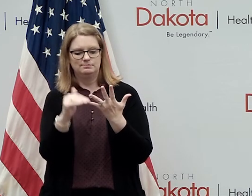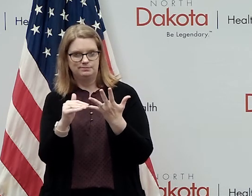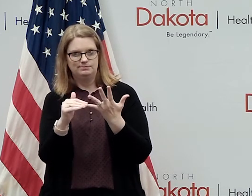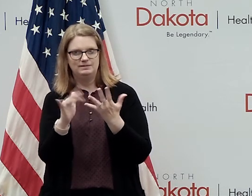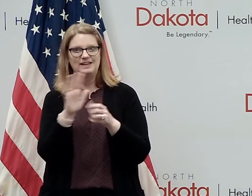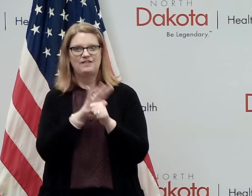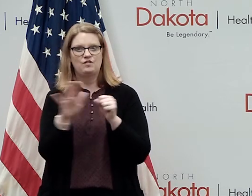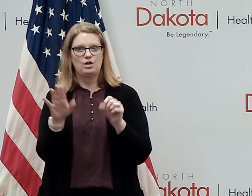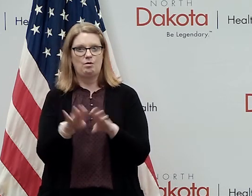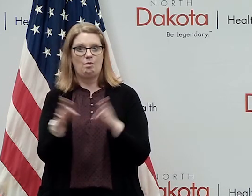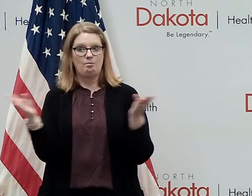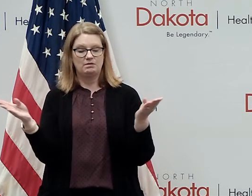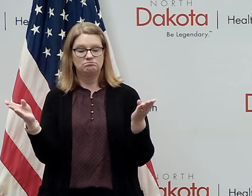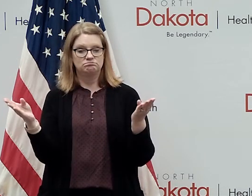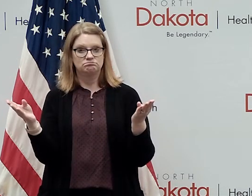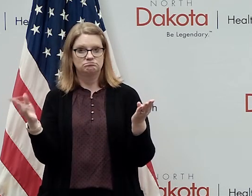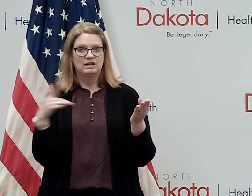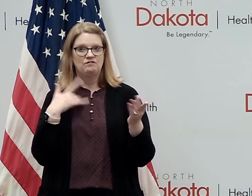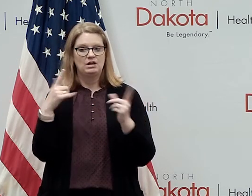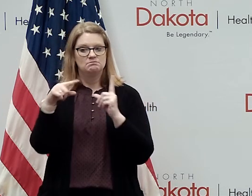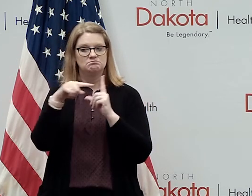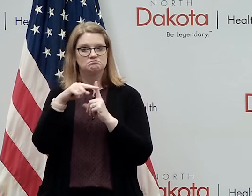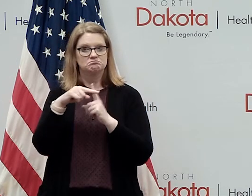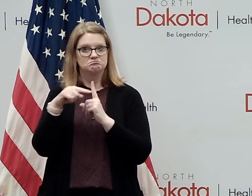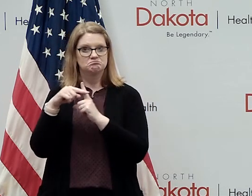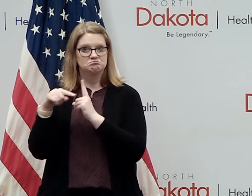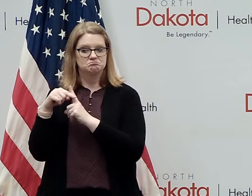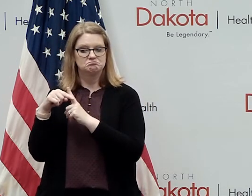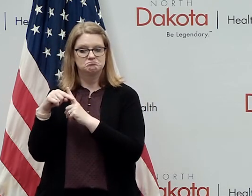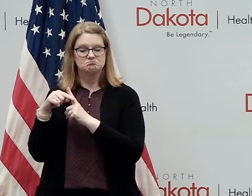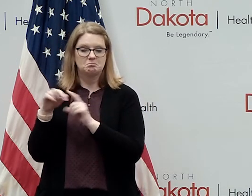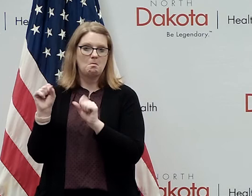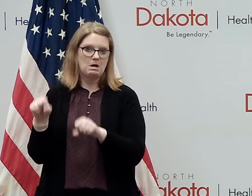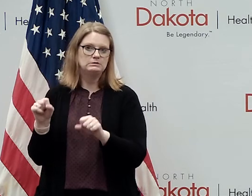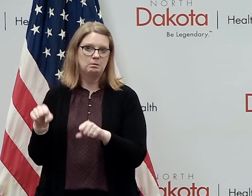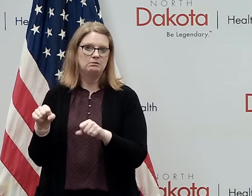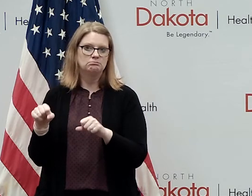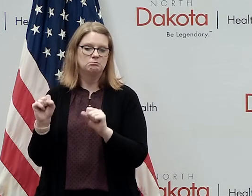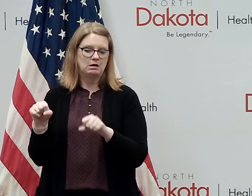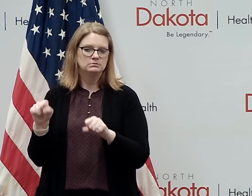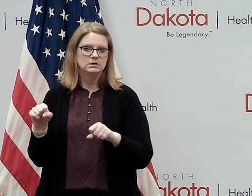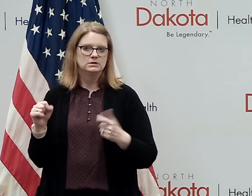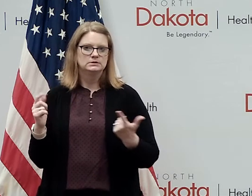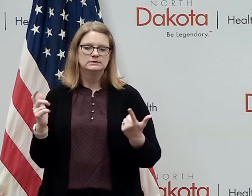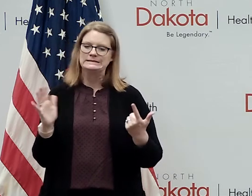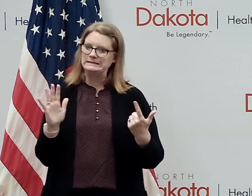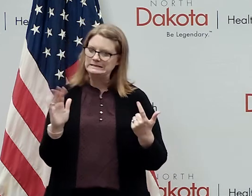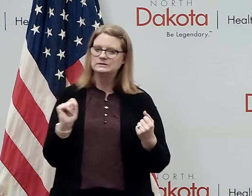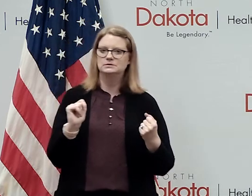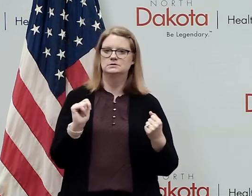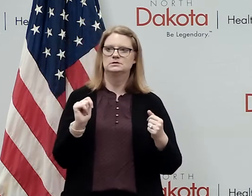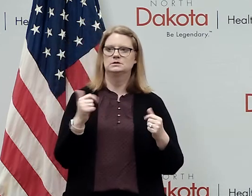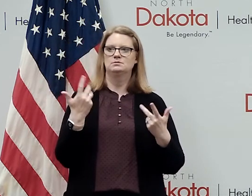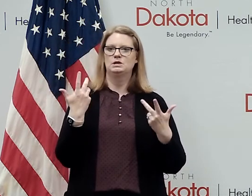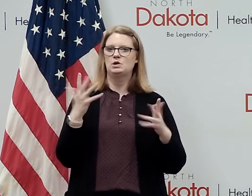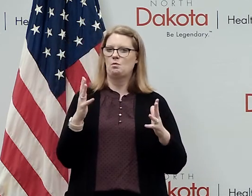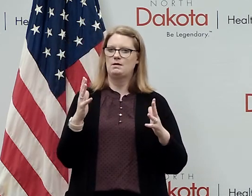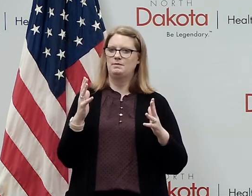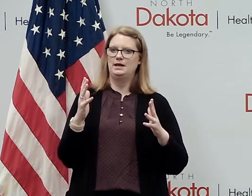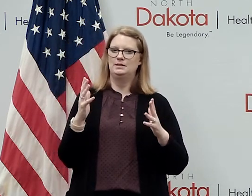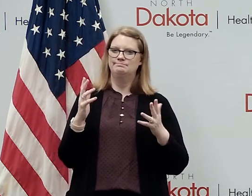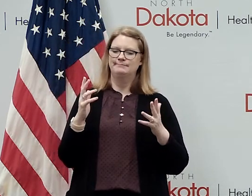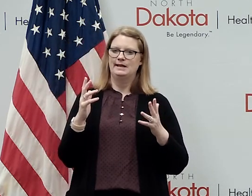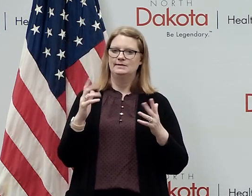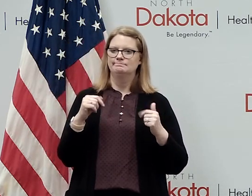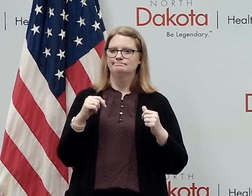mode. If we continue to see progress, that's a possibility. But again, we don't want to be don't want to be premature about